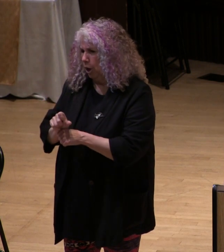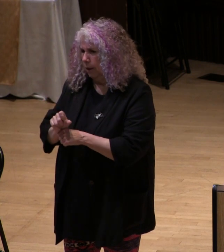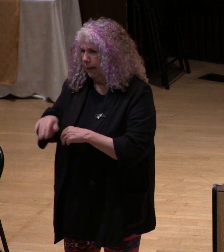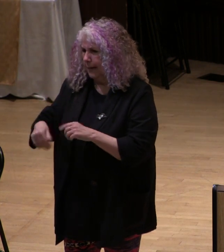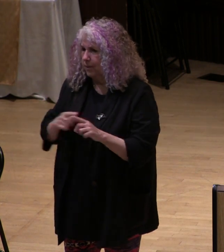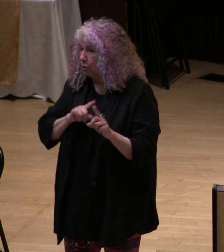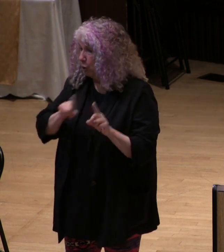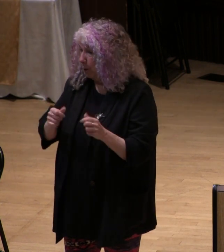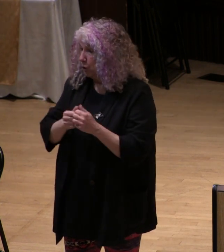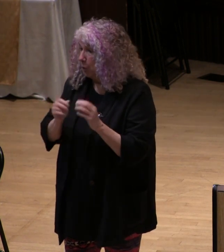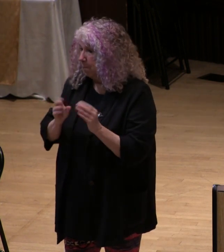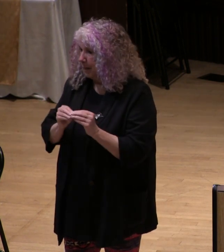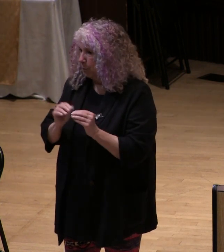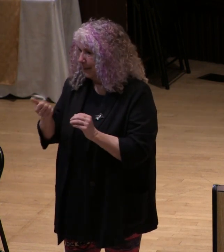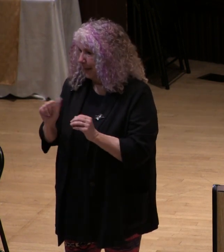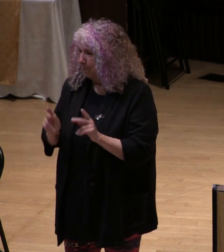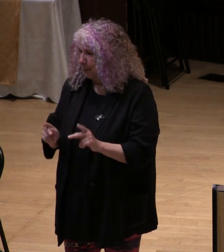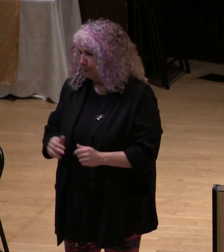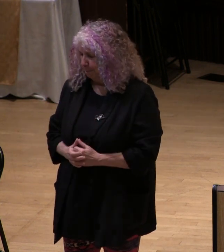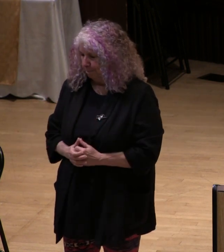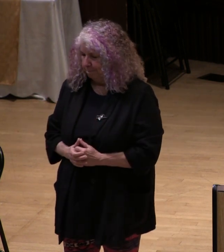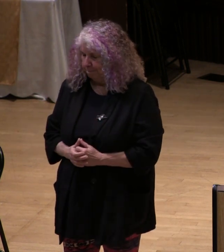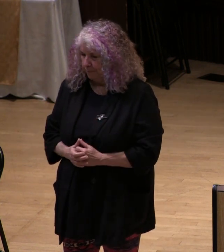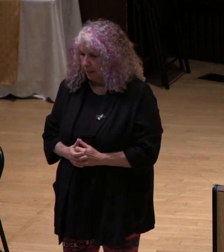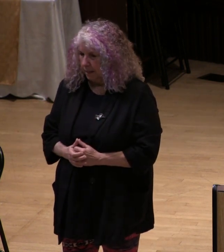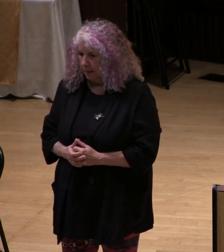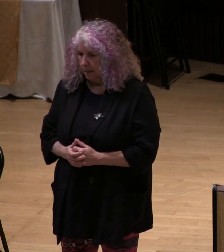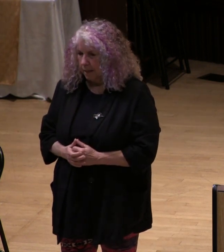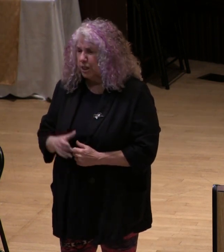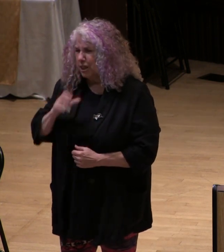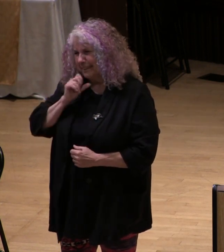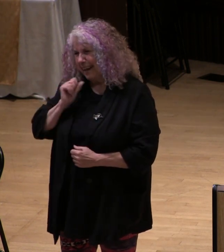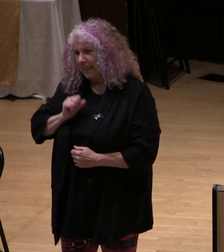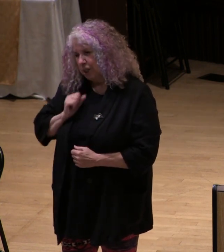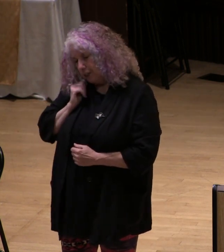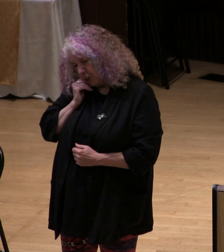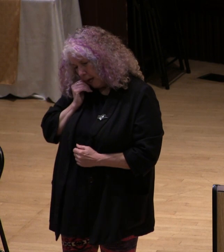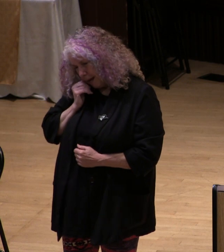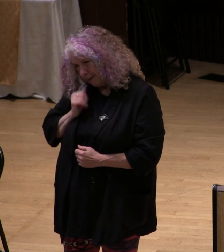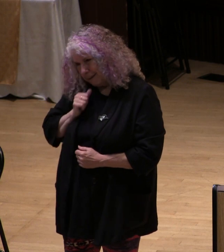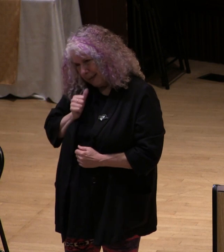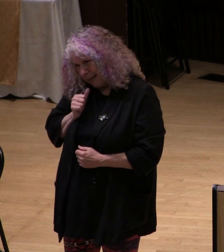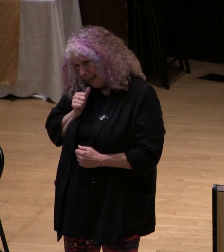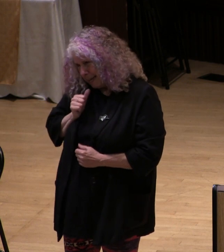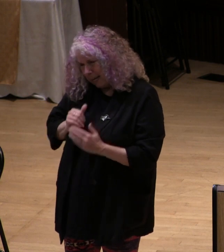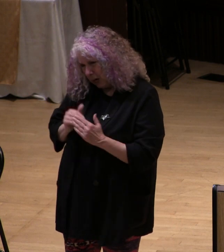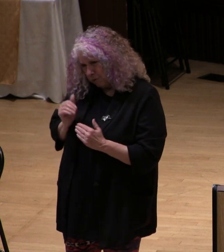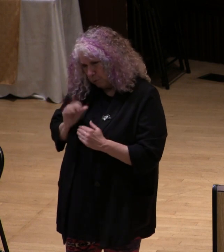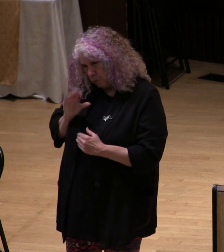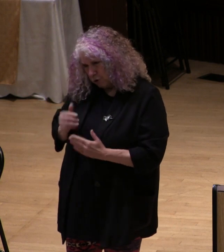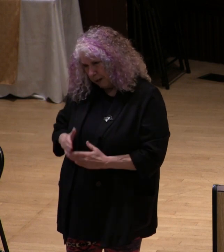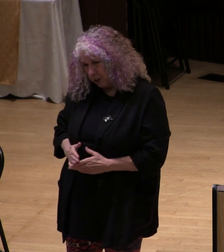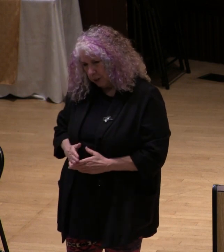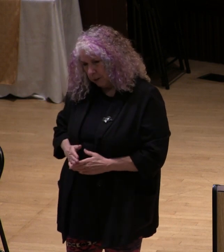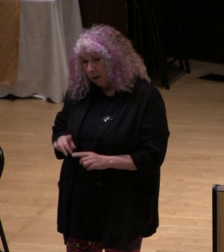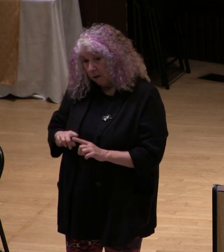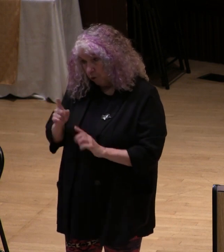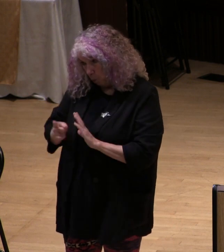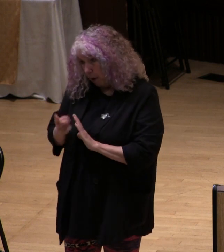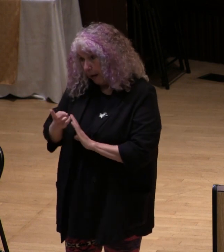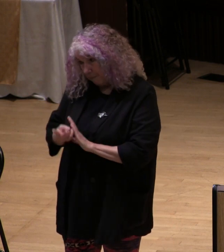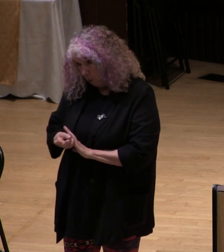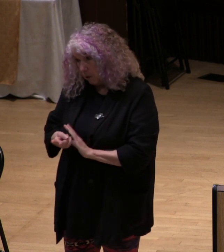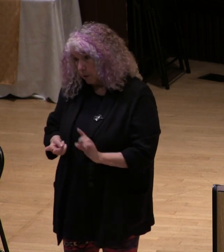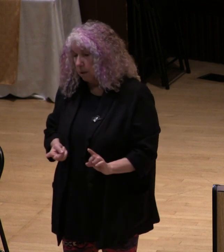me to a meeting of about 10 people. She's at an age where she's very shy and uneasy with strangers, but for an hour and a